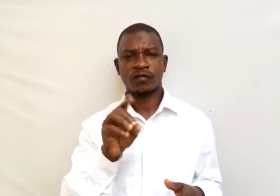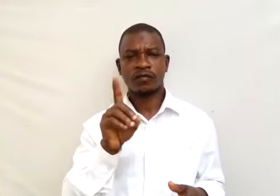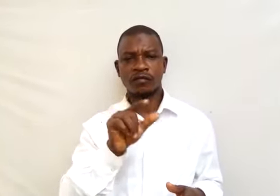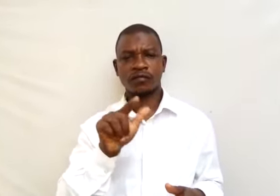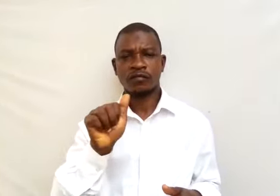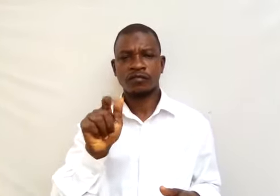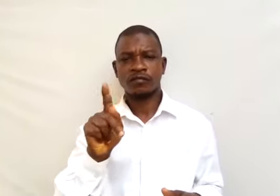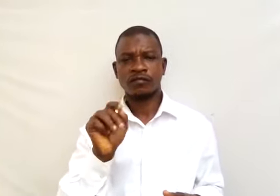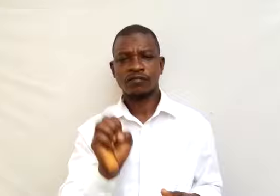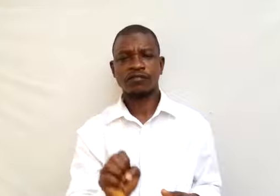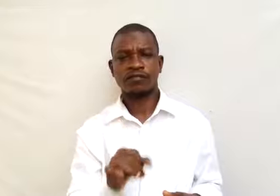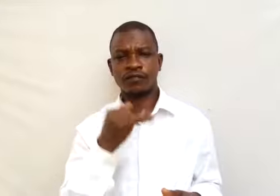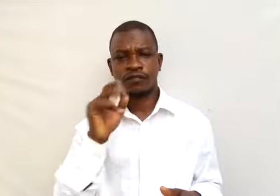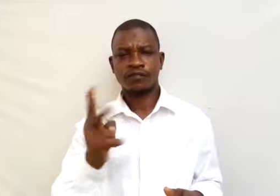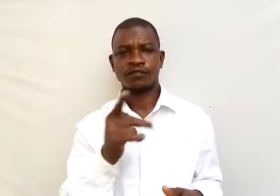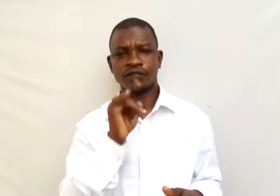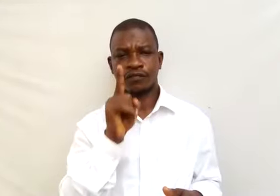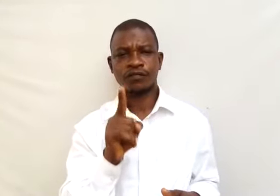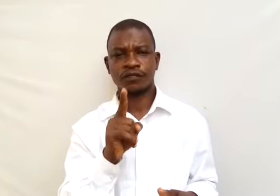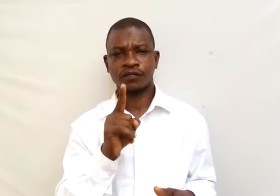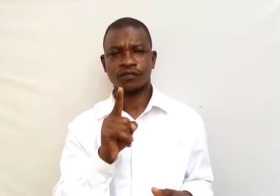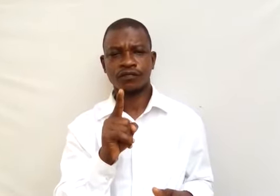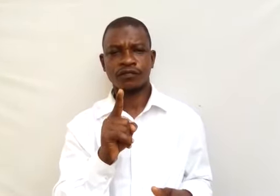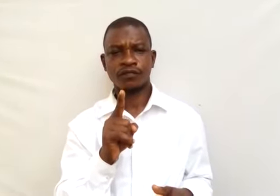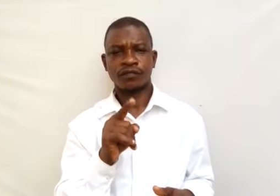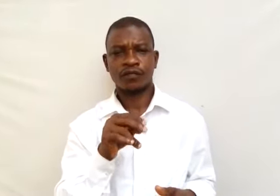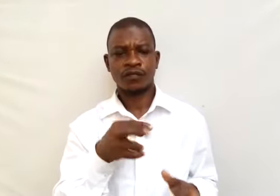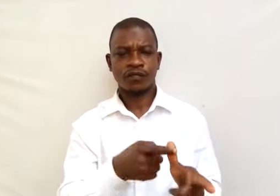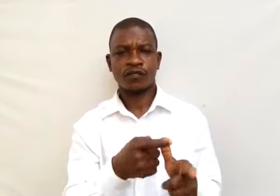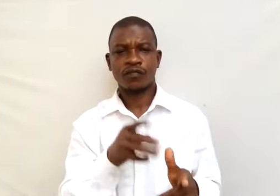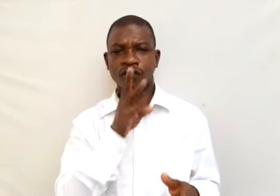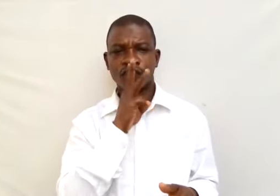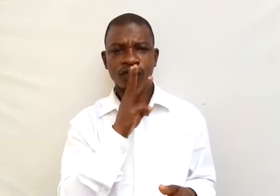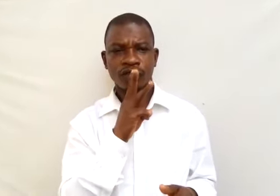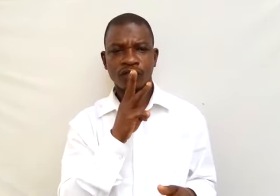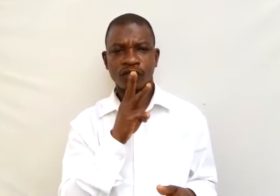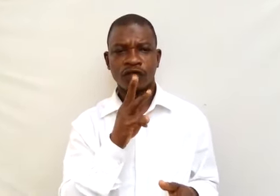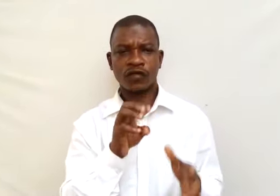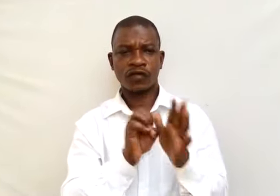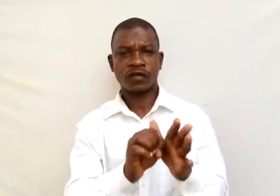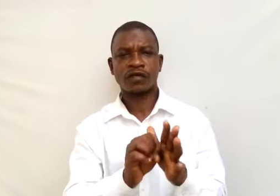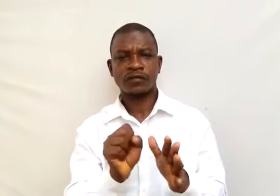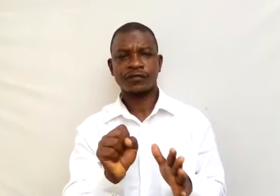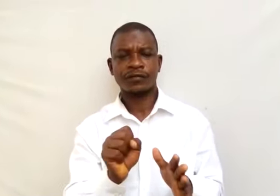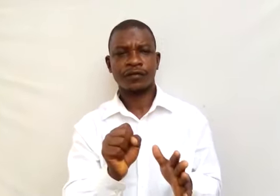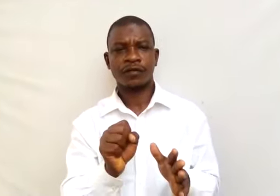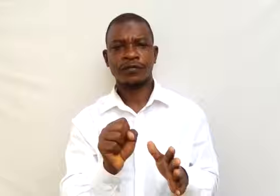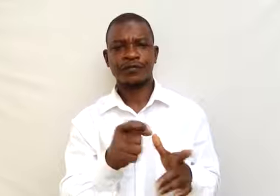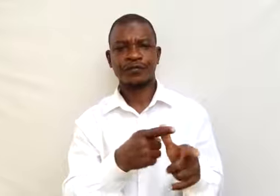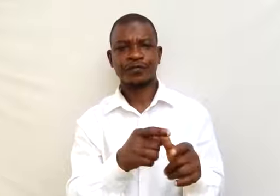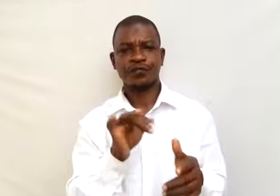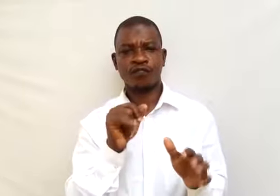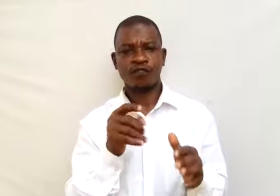The second one, running water. Running water can also be called